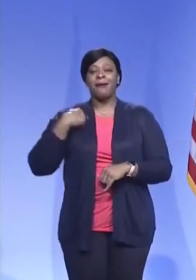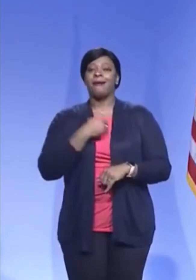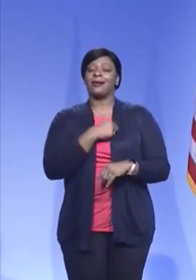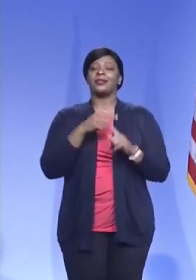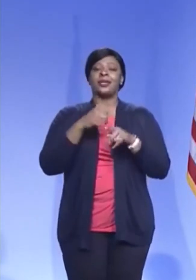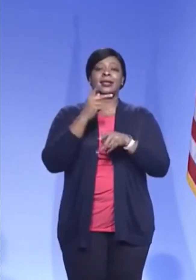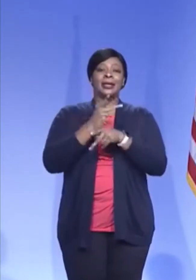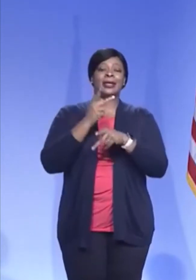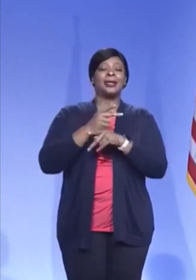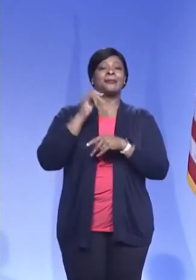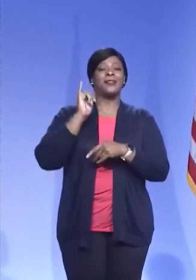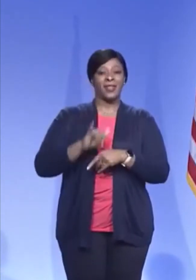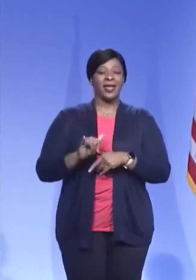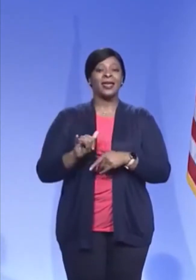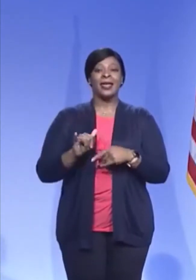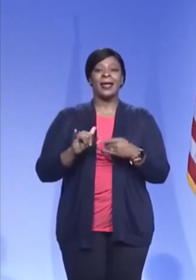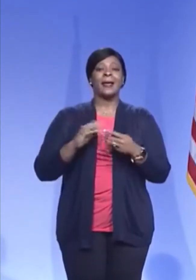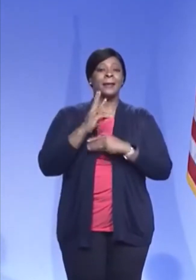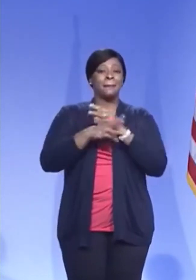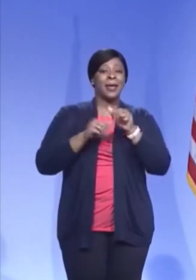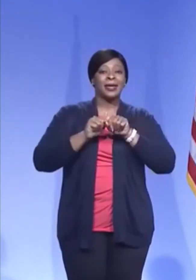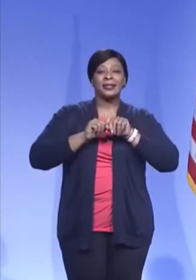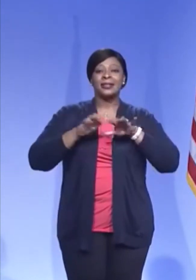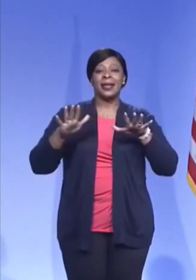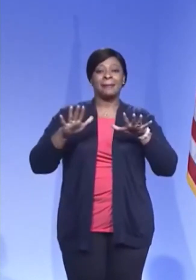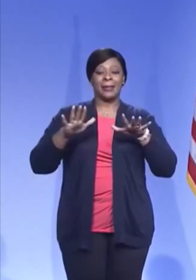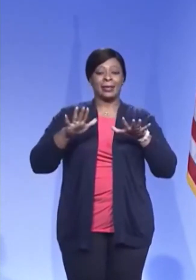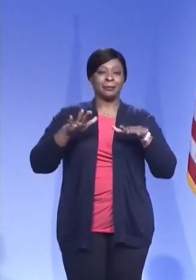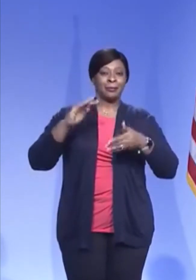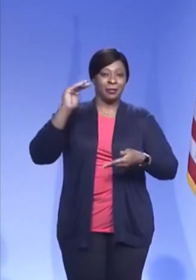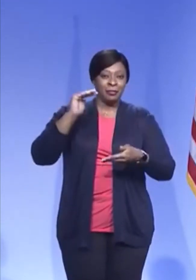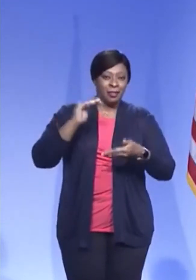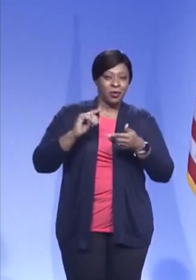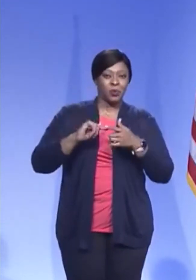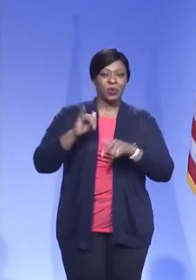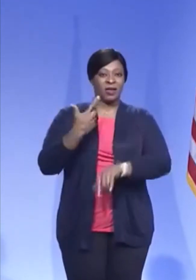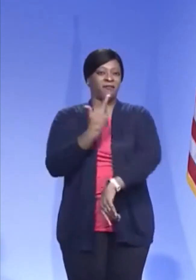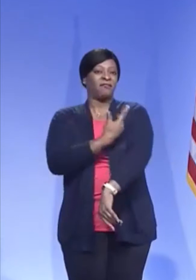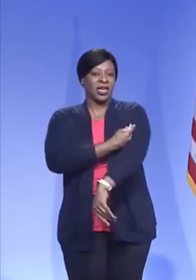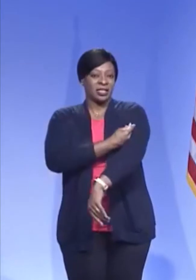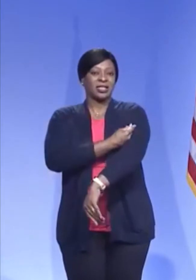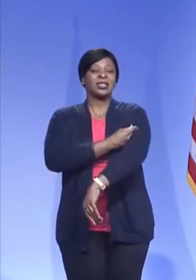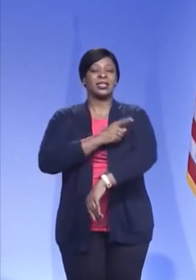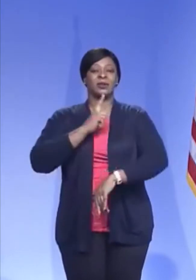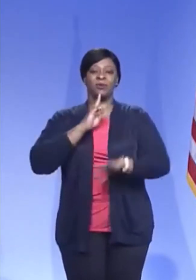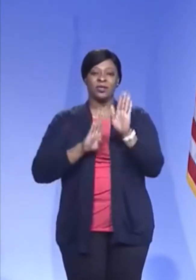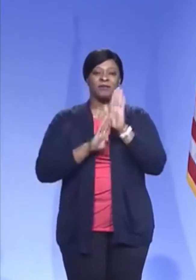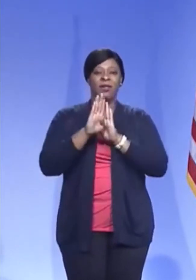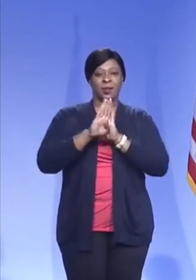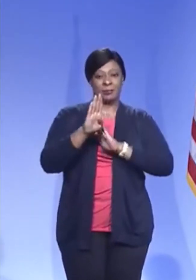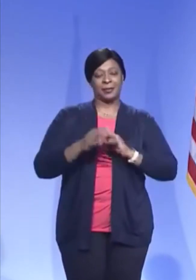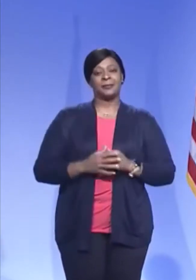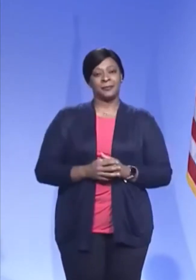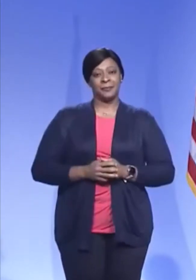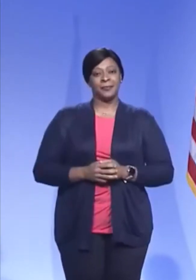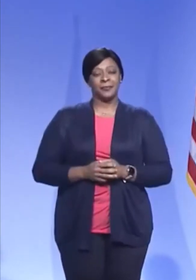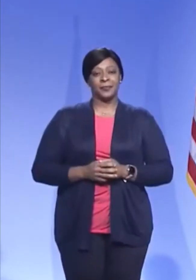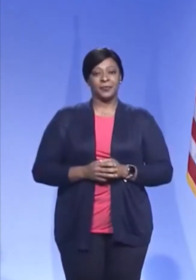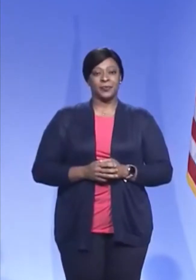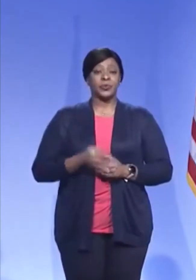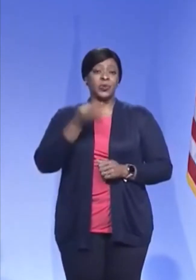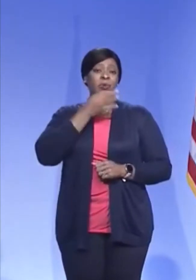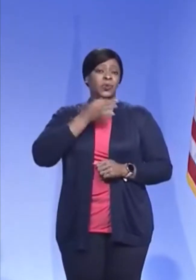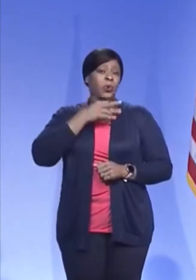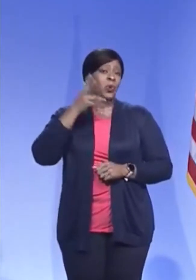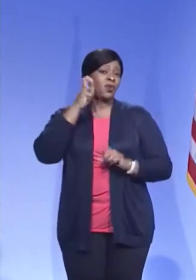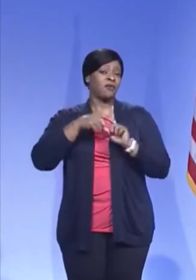keep this pandemic at bay until that vaccine is developed. Shortly, you're going to hear about it